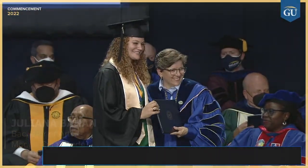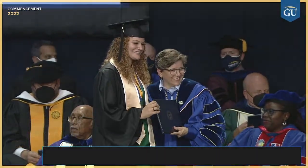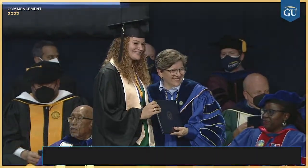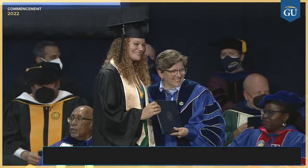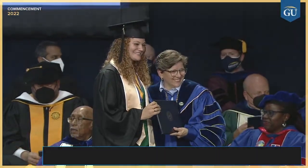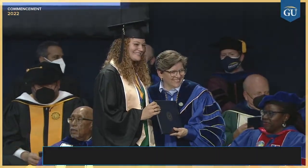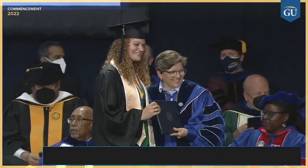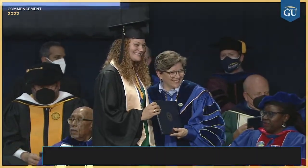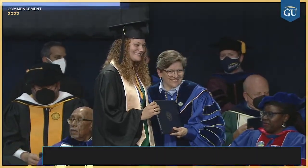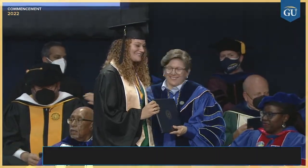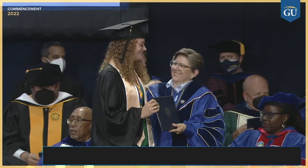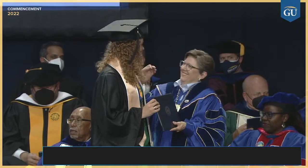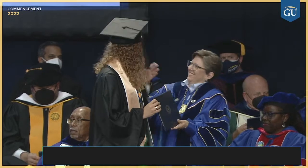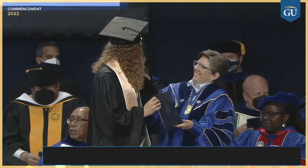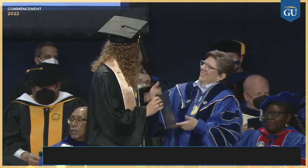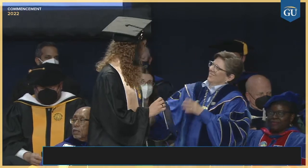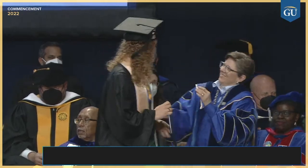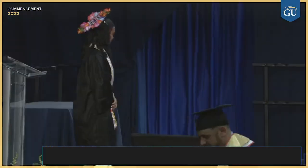Harmony Baniaga,